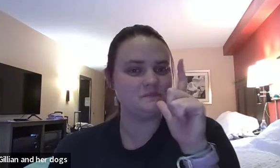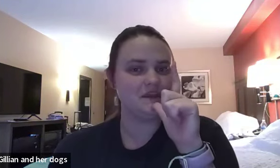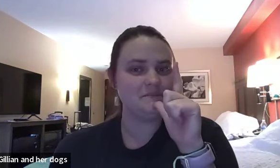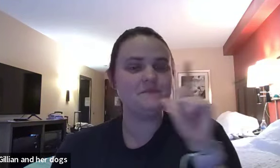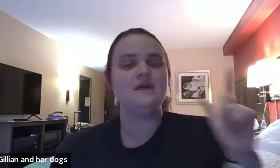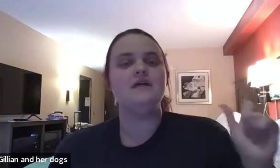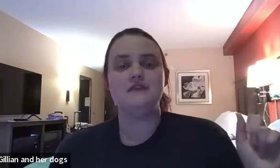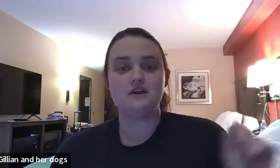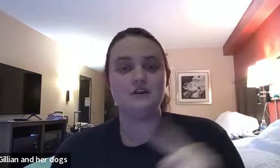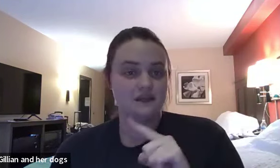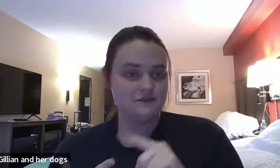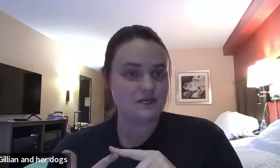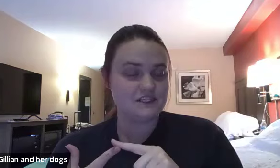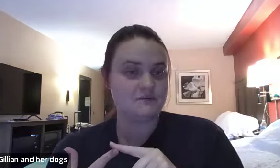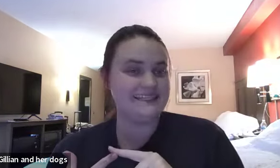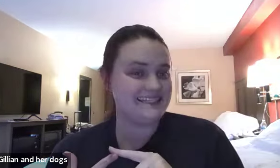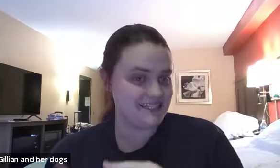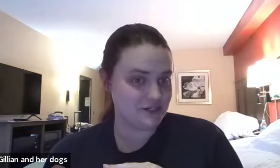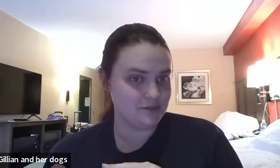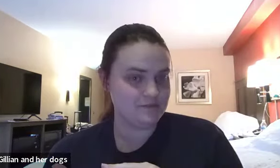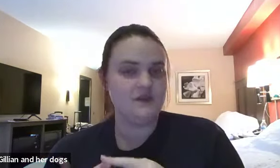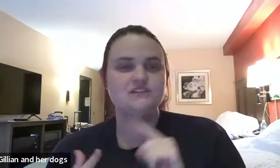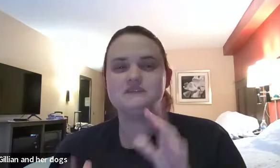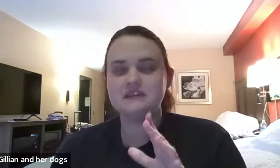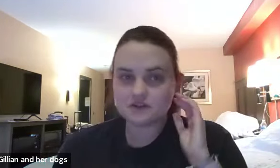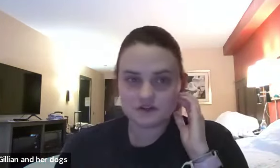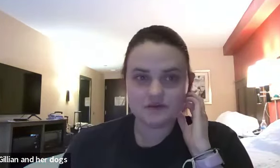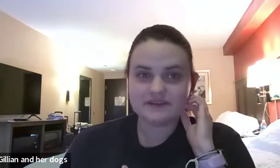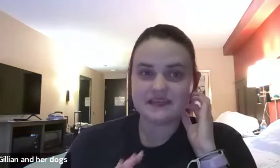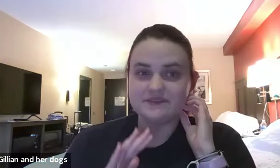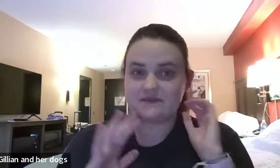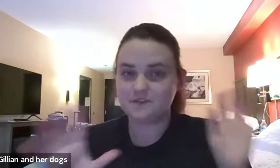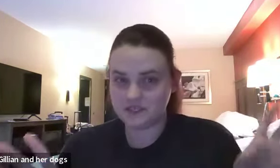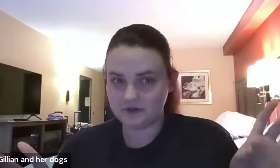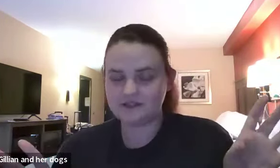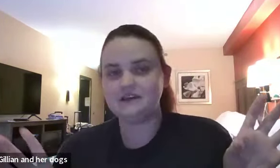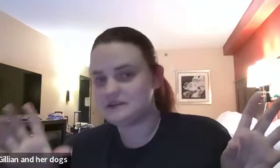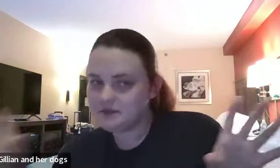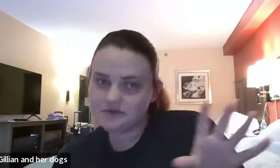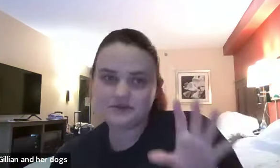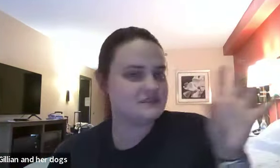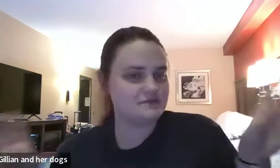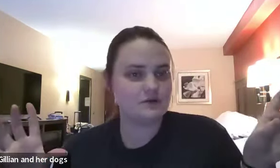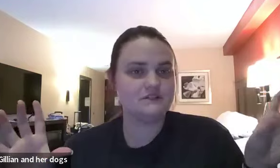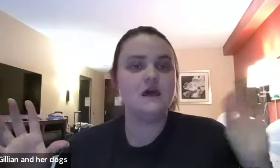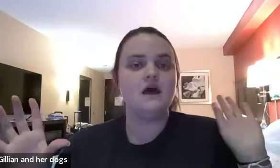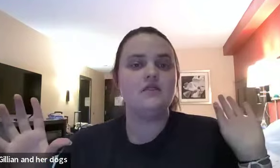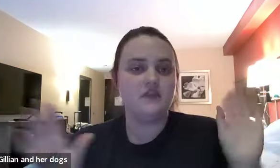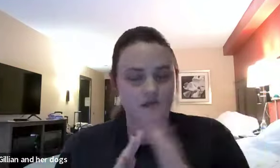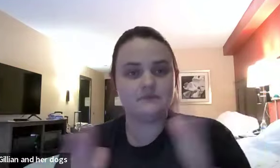Okay. Then our next one is going to be dinner. So dinner is also going to be the same sign for supper because I know some people use different words. They're going to be the